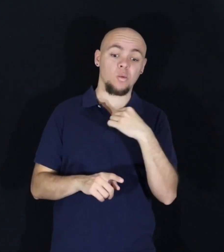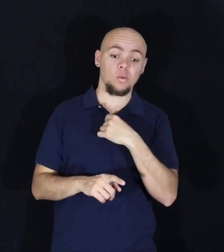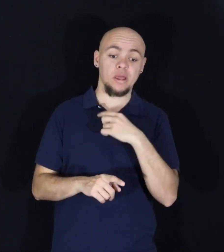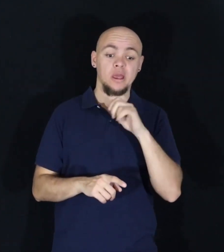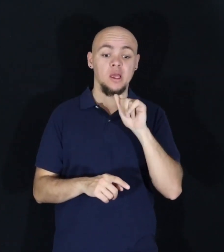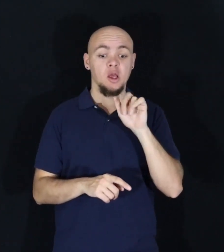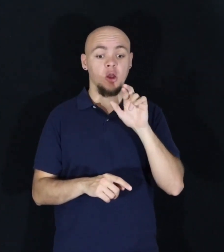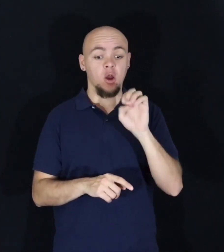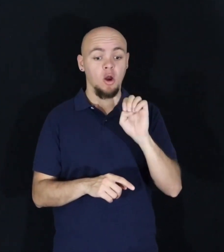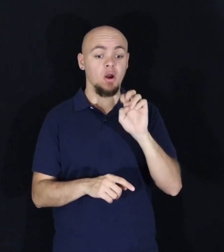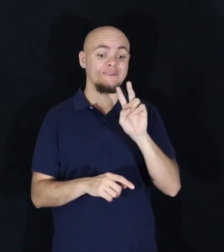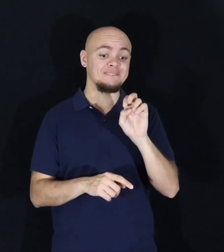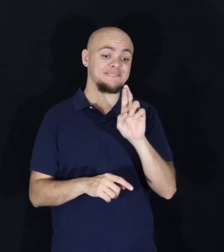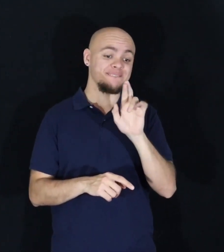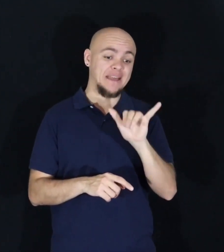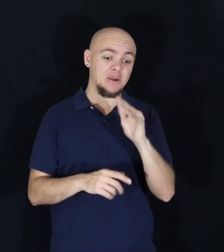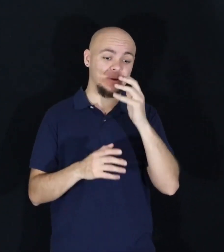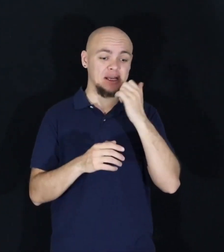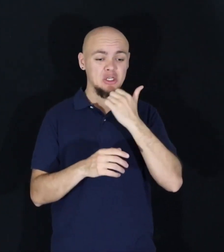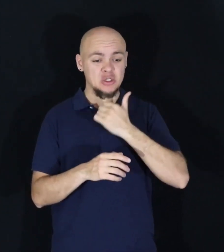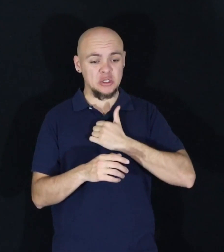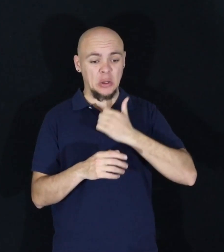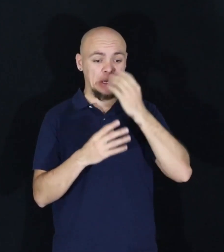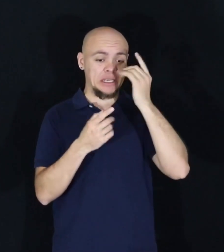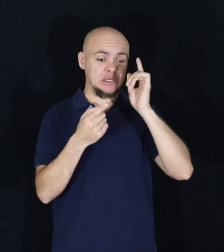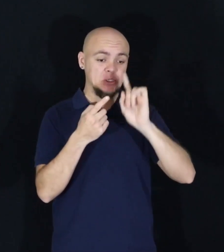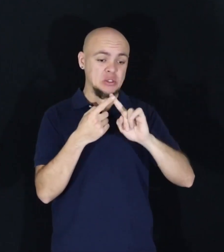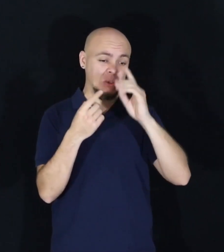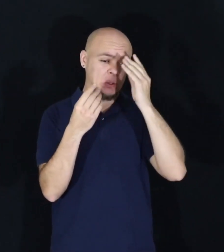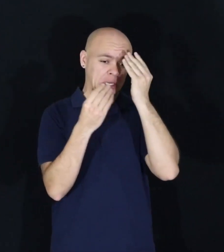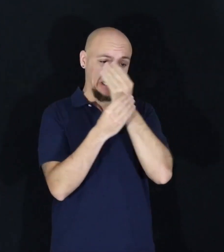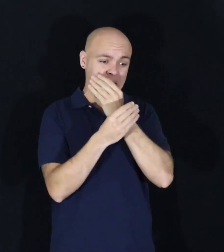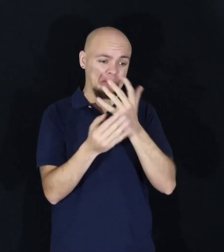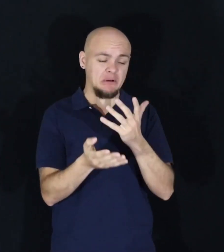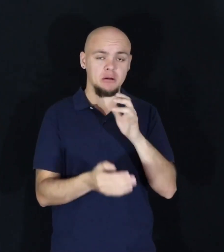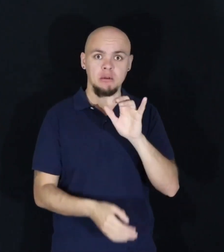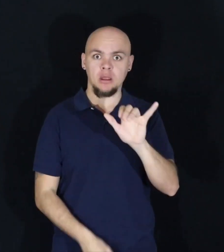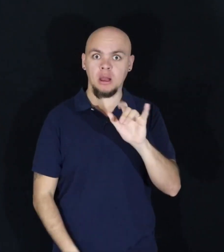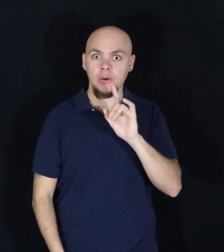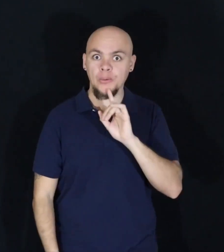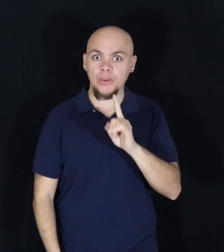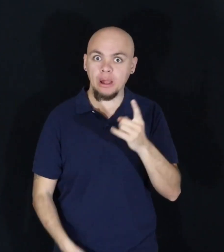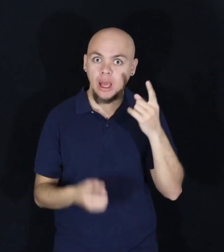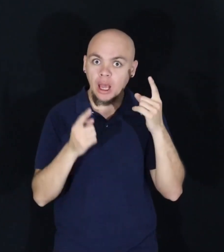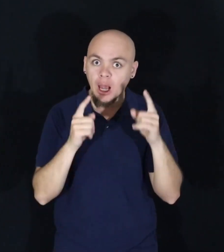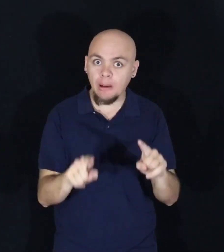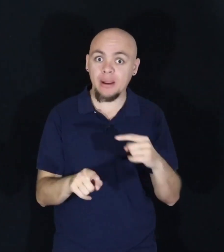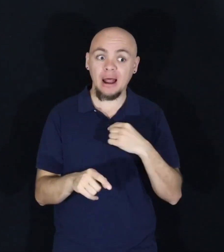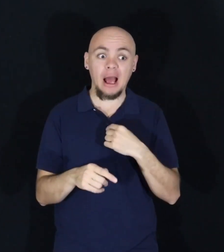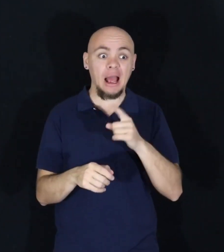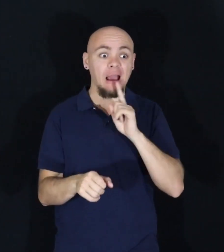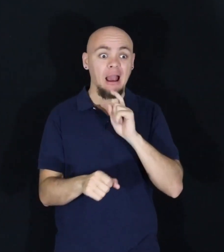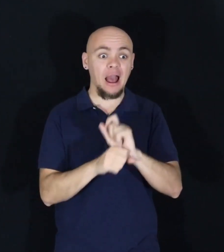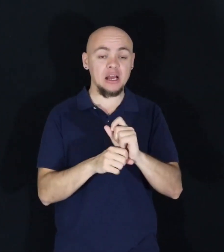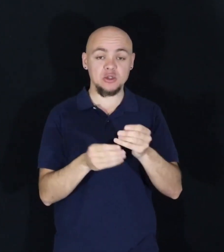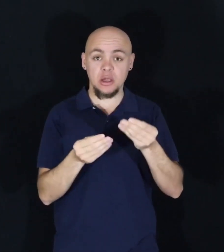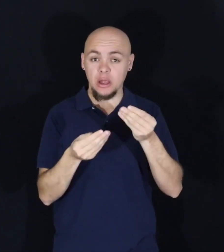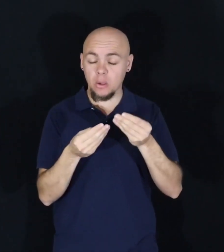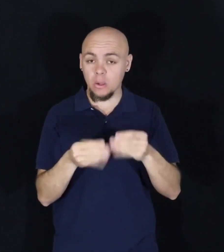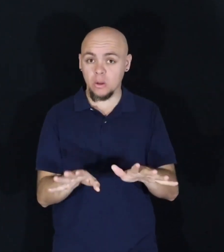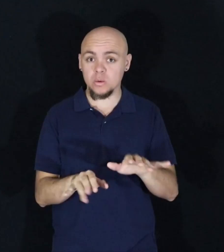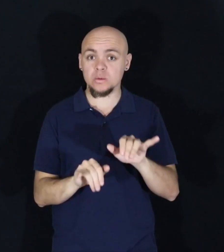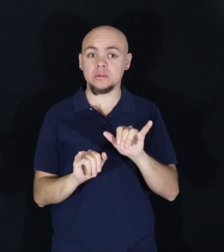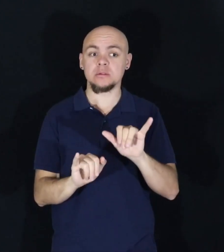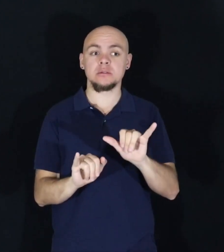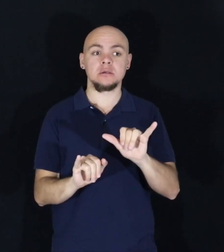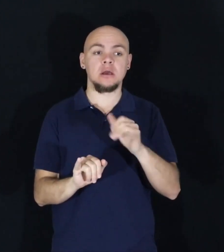were written on the screen. Was this really happening? Did I really lose? To